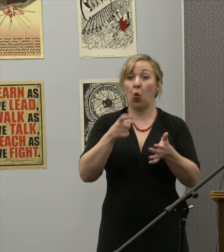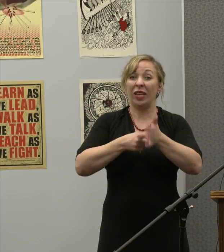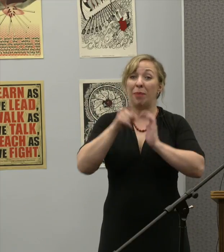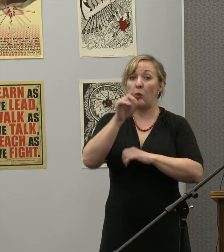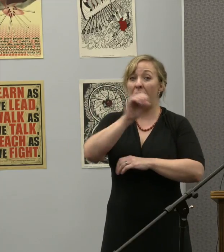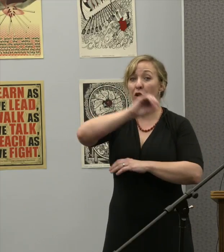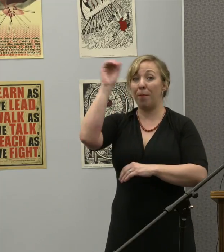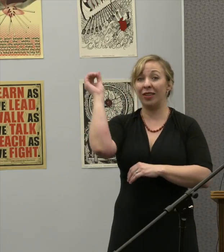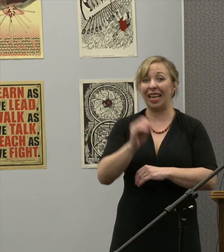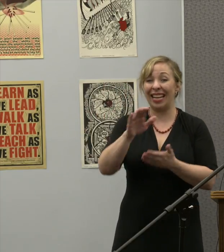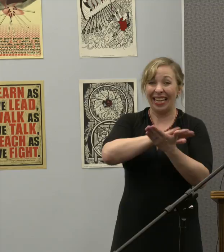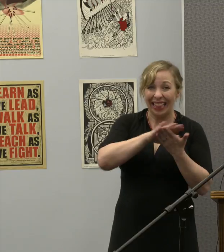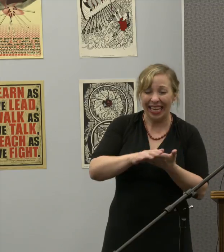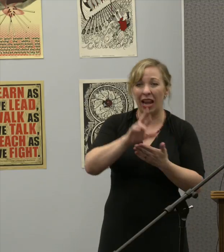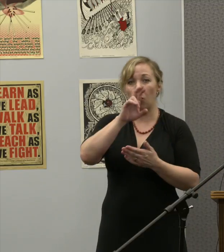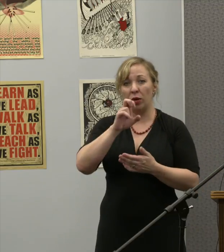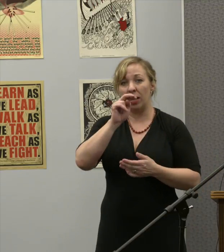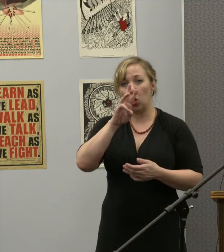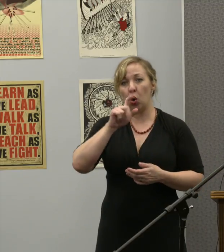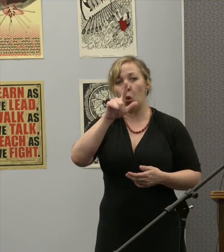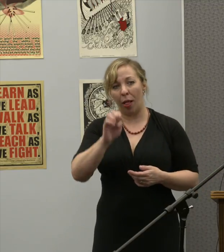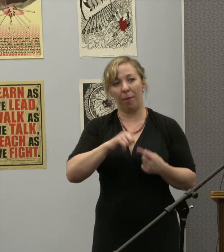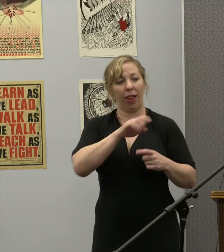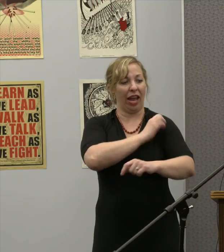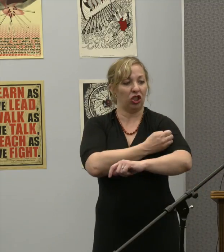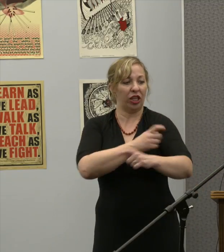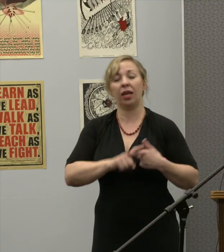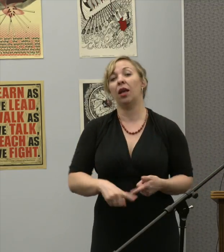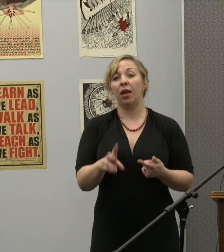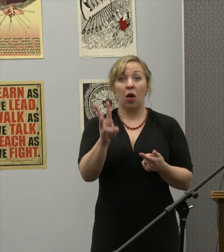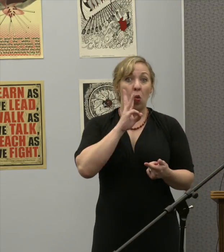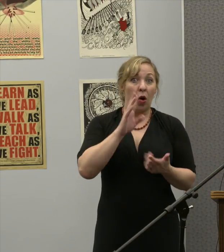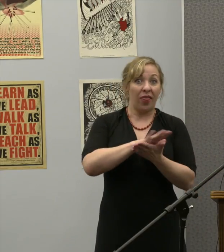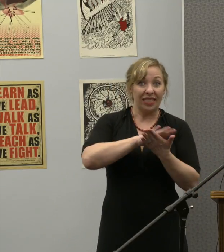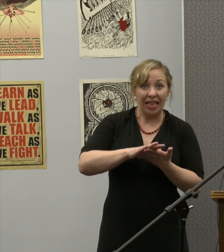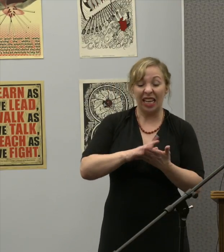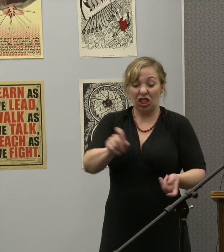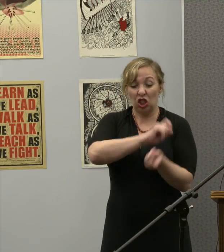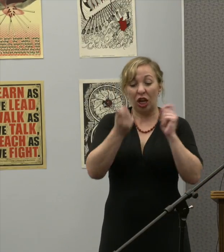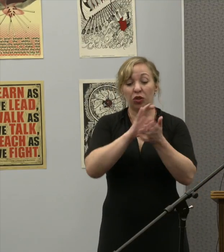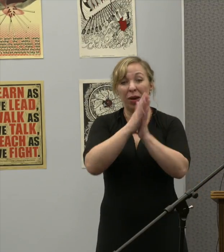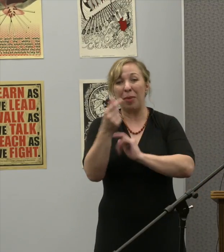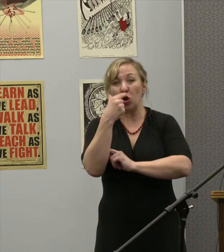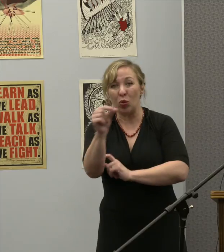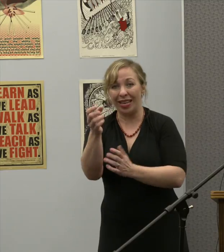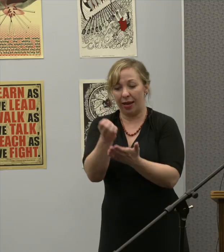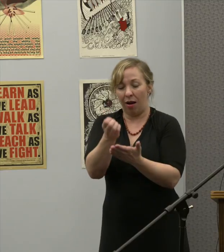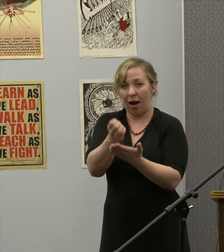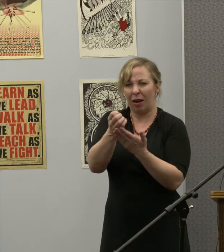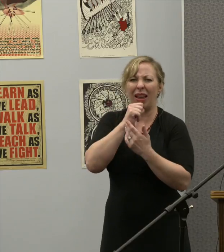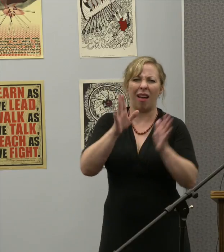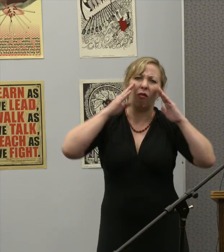renewable energy and a public jobs program to transition to a green economy that will put millions of people in